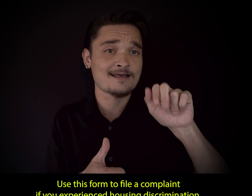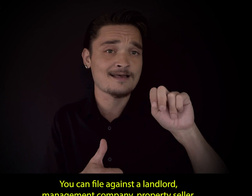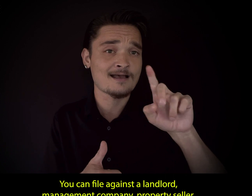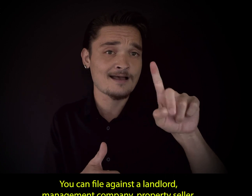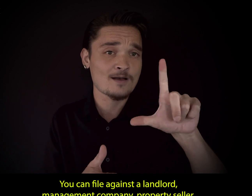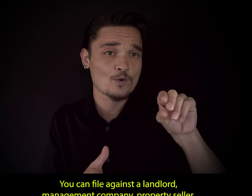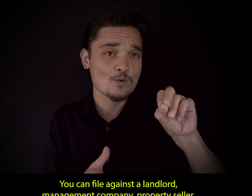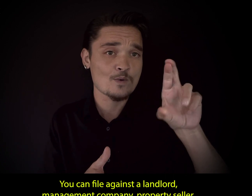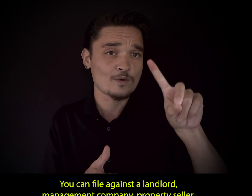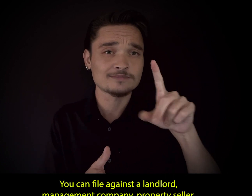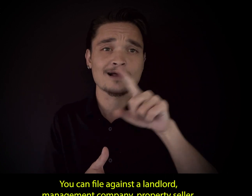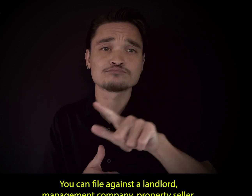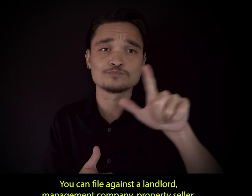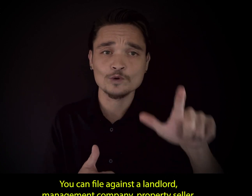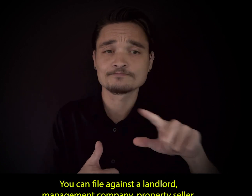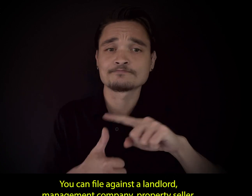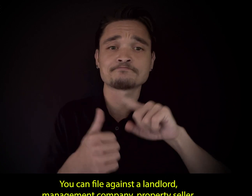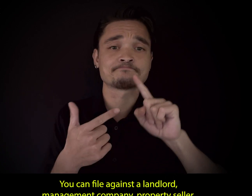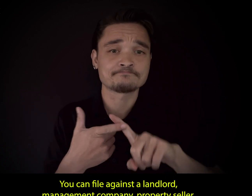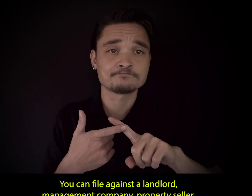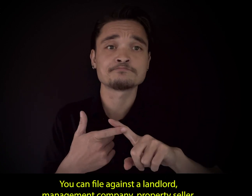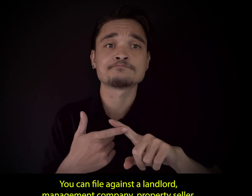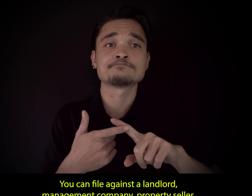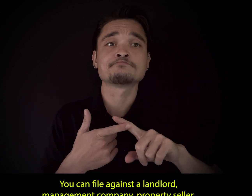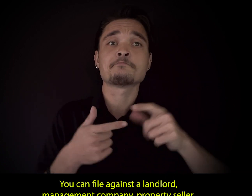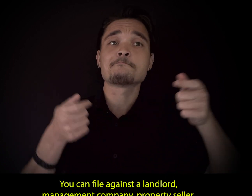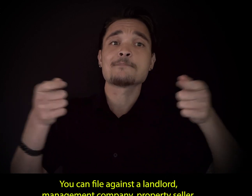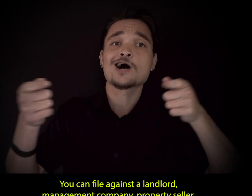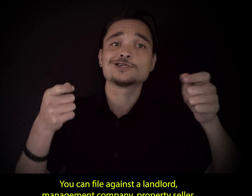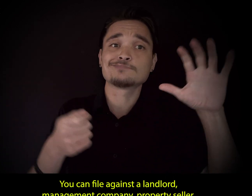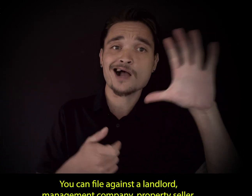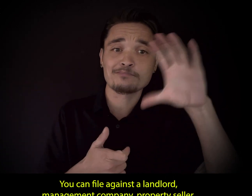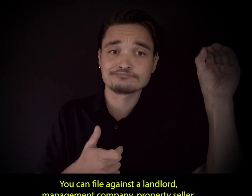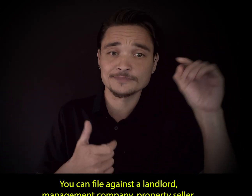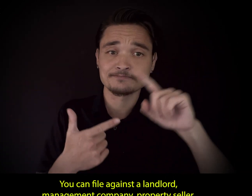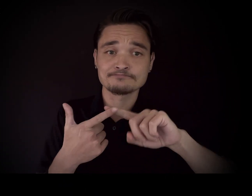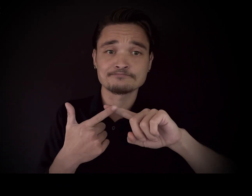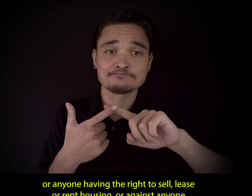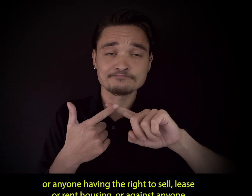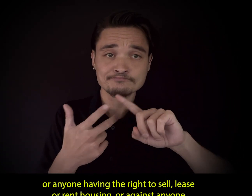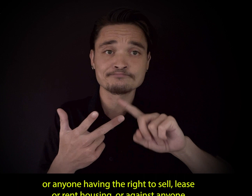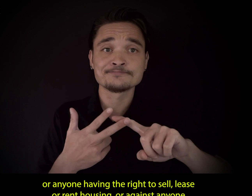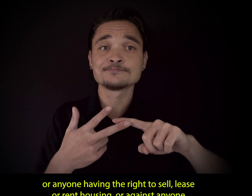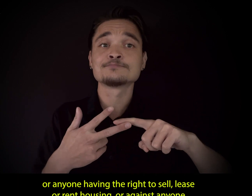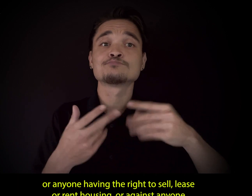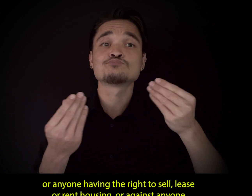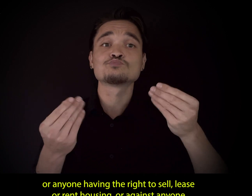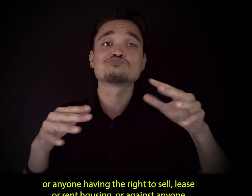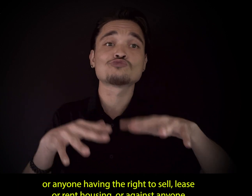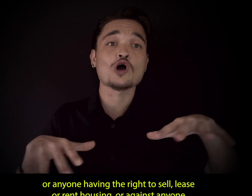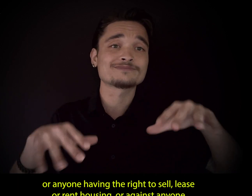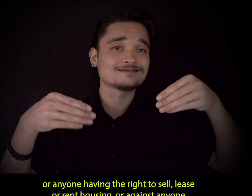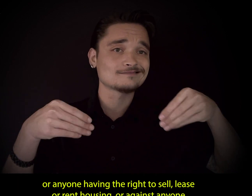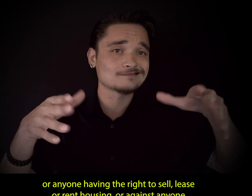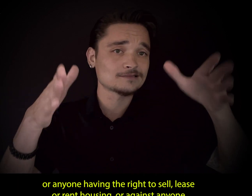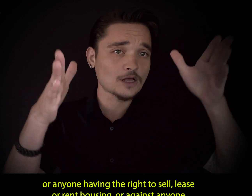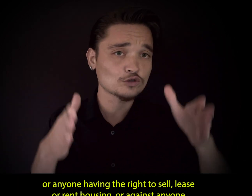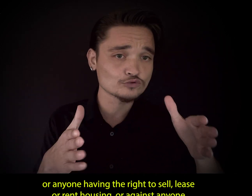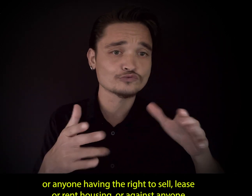You can file against a landlord, management company, property seller, or anyone having the right to sell, lease, or